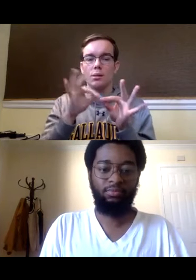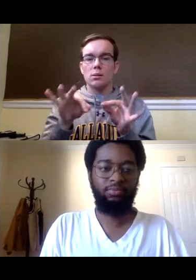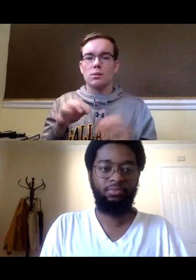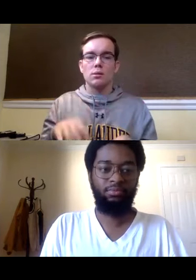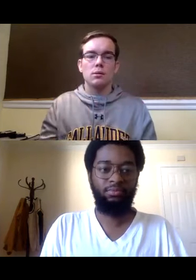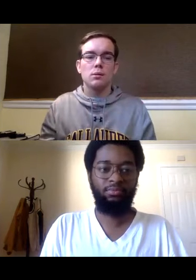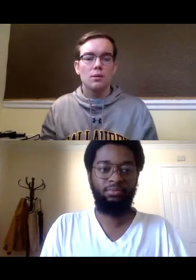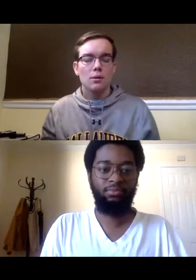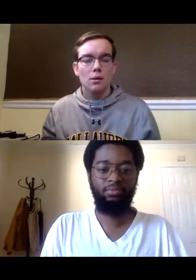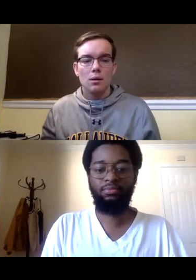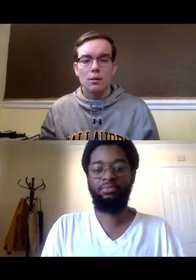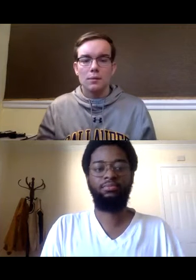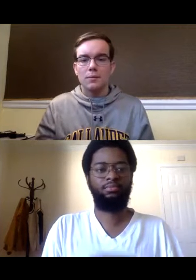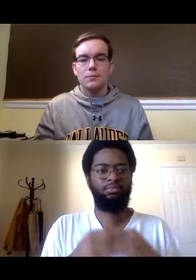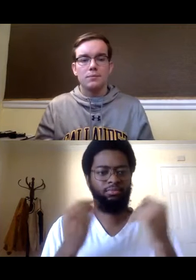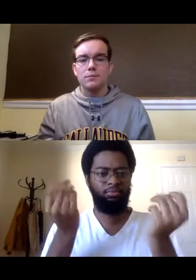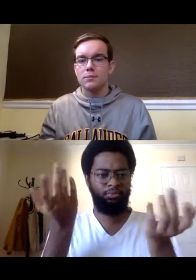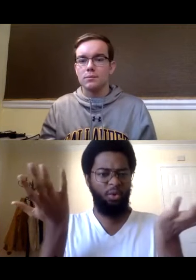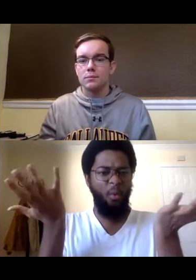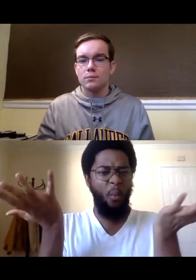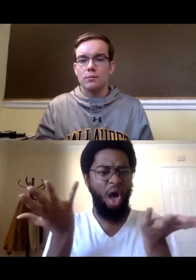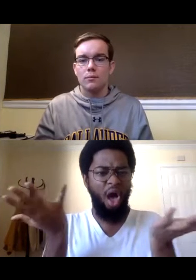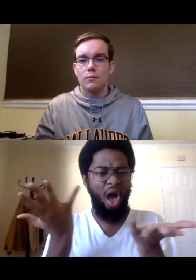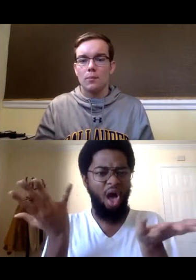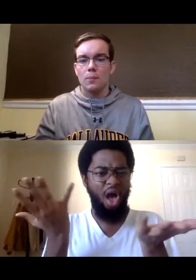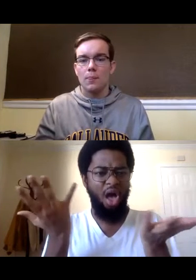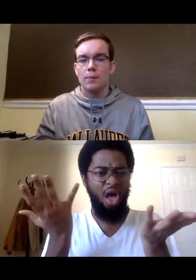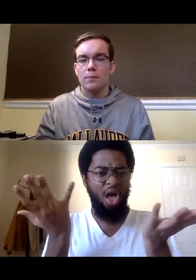So that's more ASL grammar.